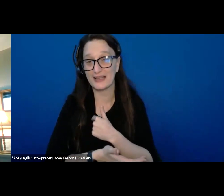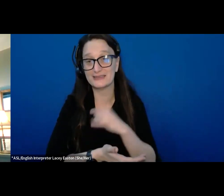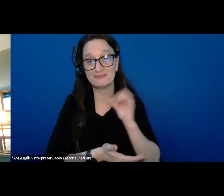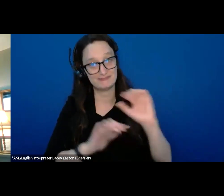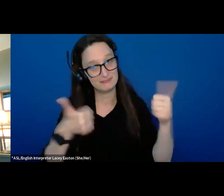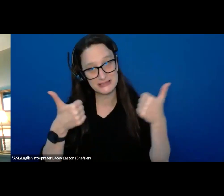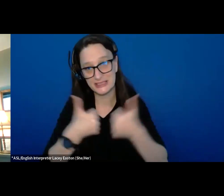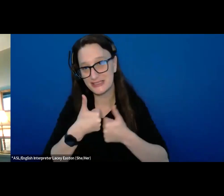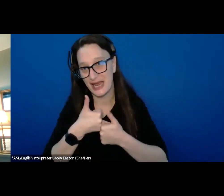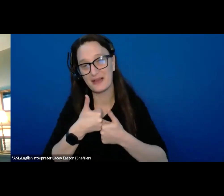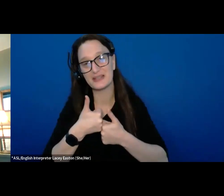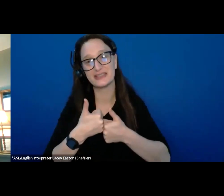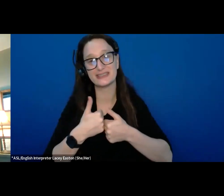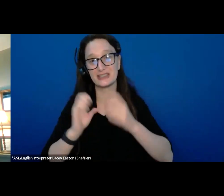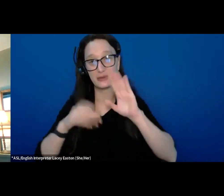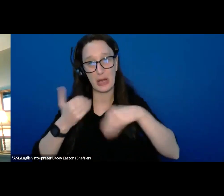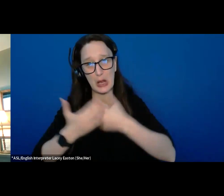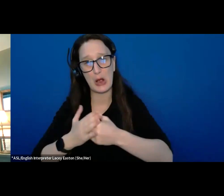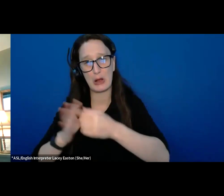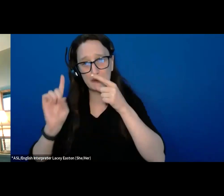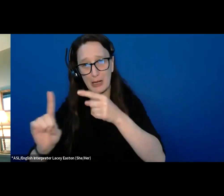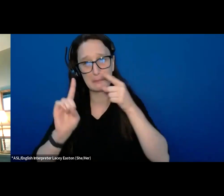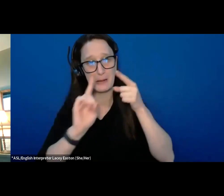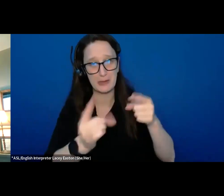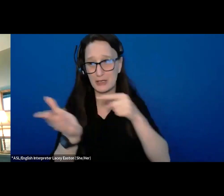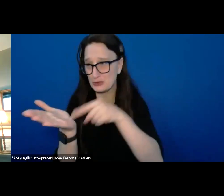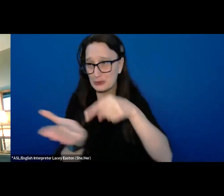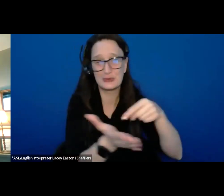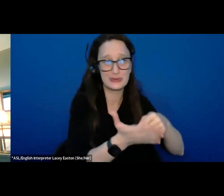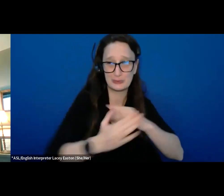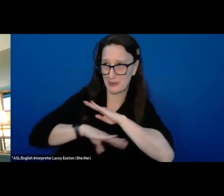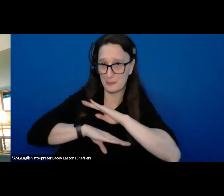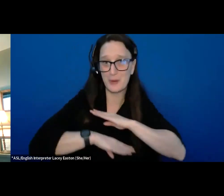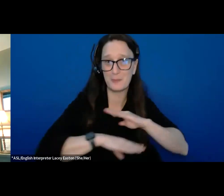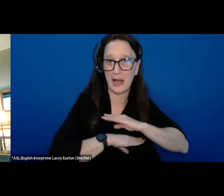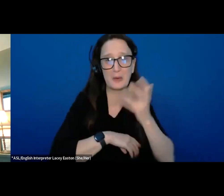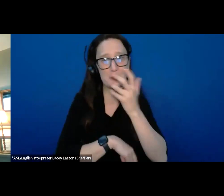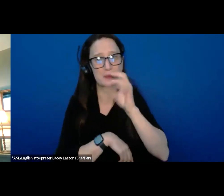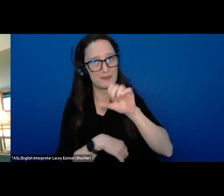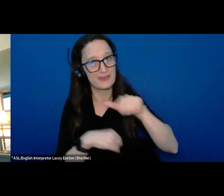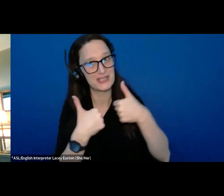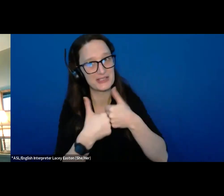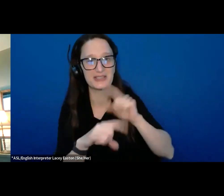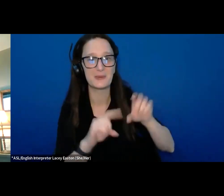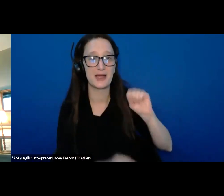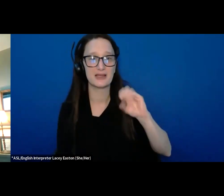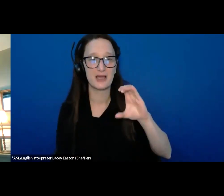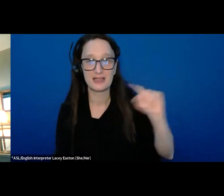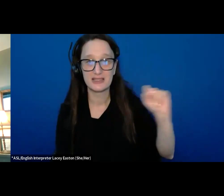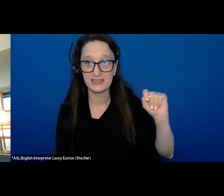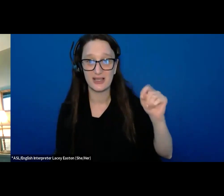staying on top of getting all of these done within the time frame. And Scott's been able to start his position, and he's getting staffed up,